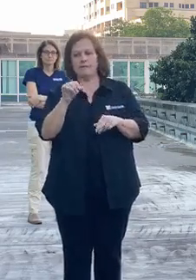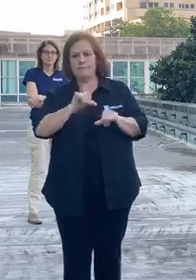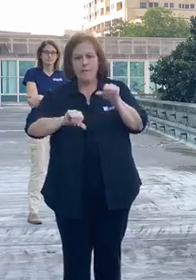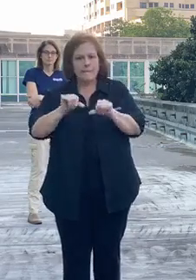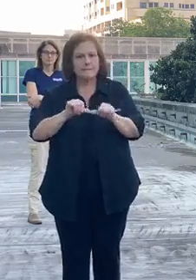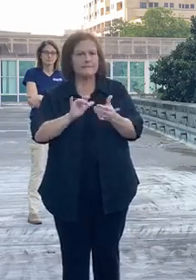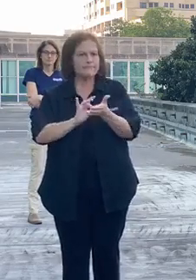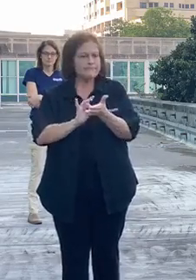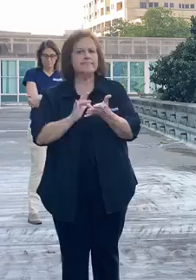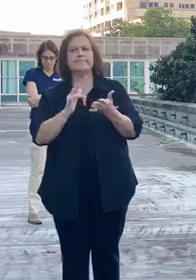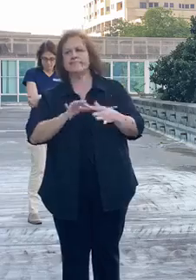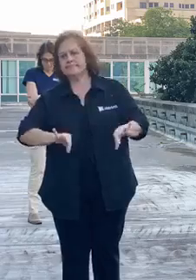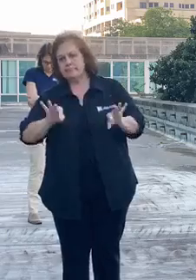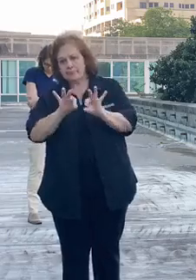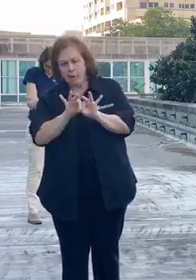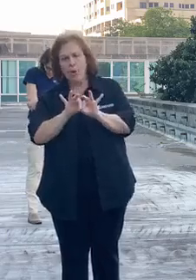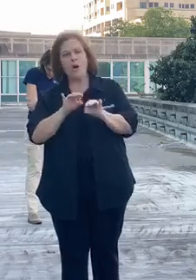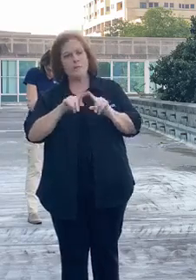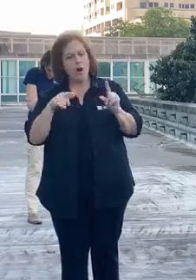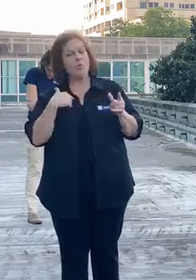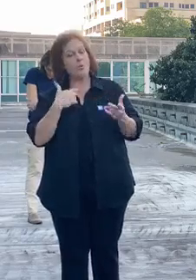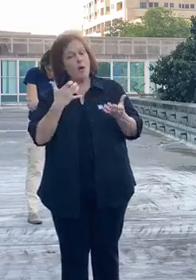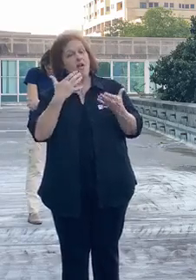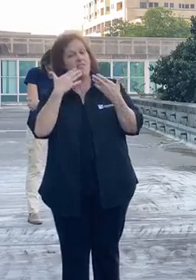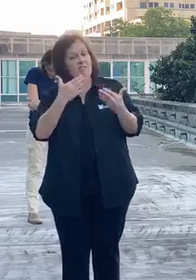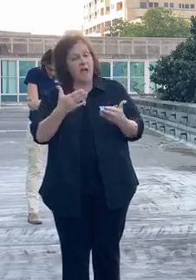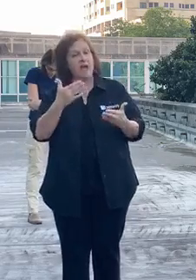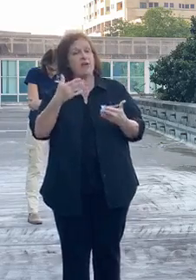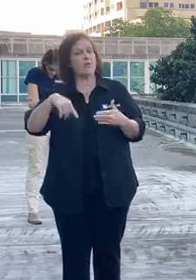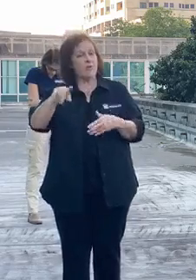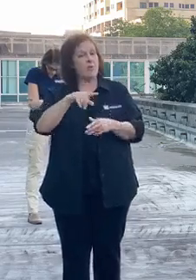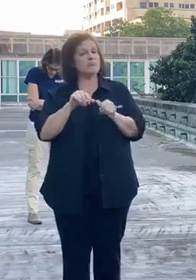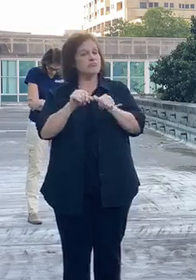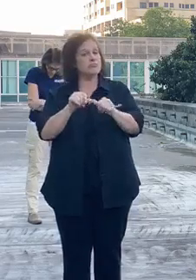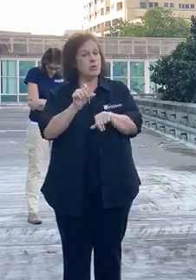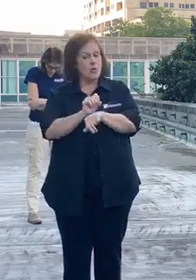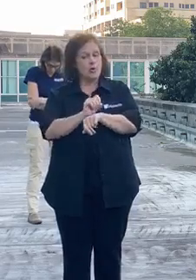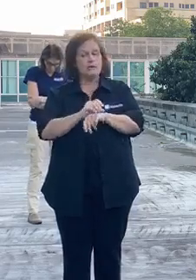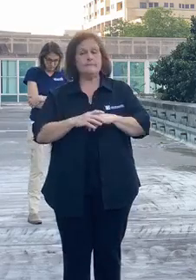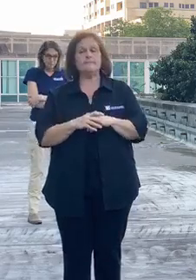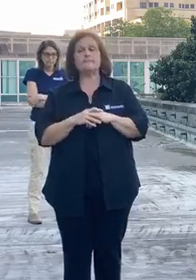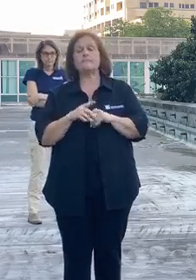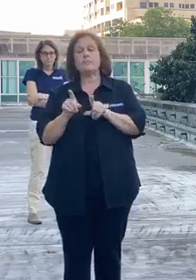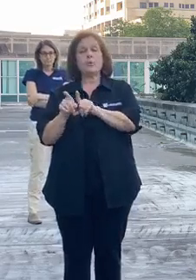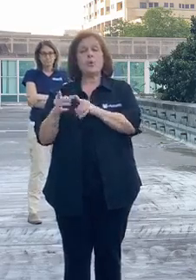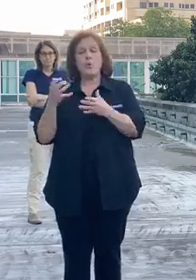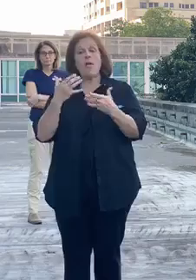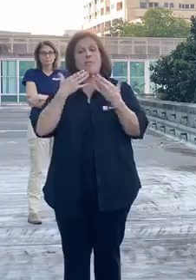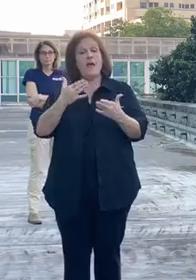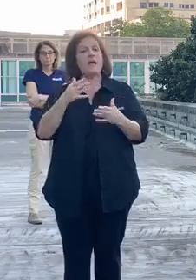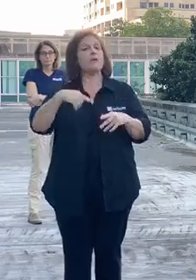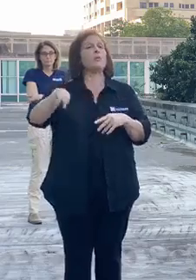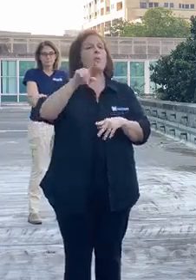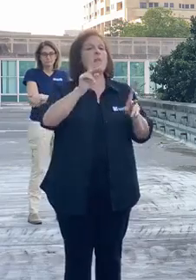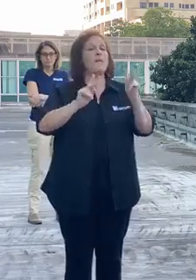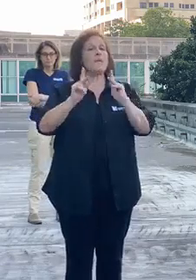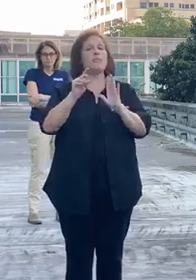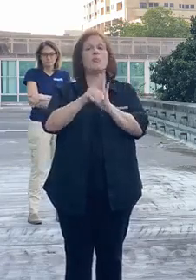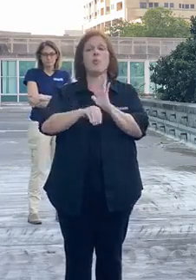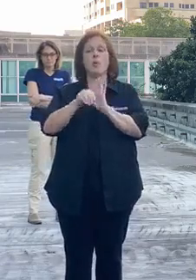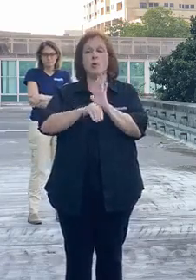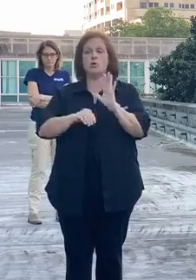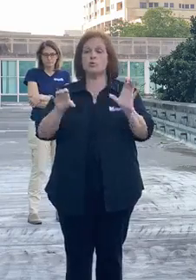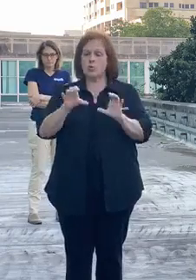so we know that this has been difficult for you, but we truly thank you for all that you're doing. And finally, of course, we want to thank the people of New Orleans